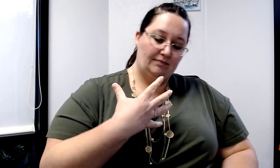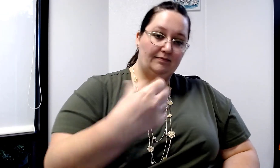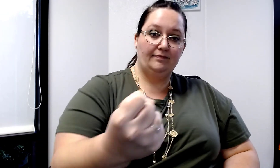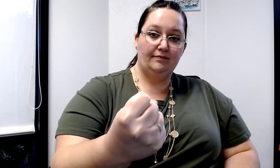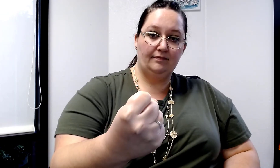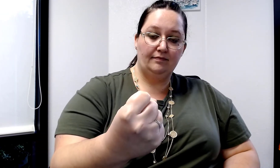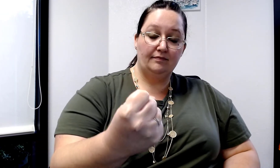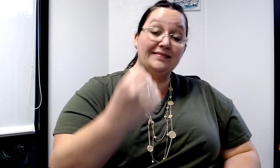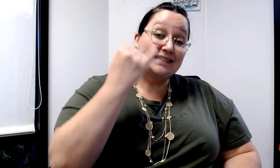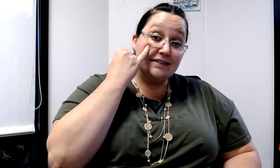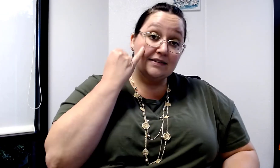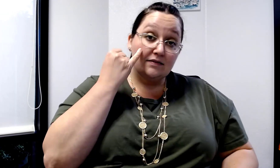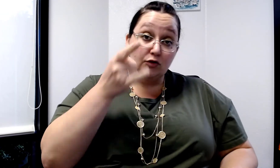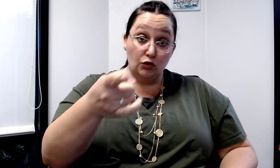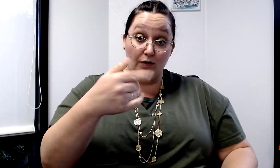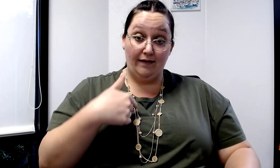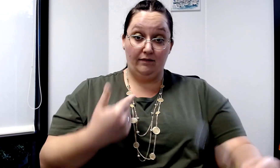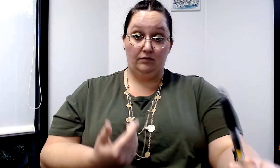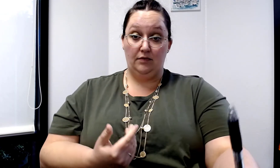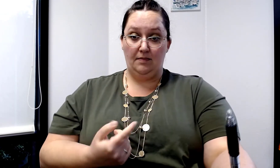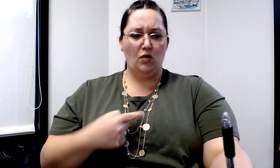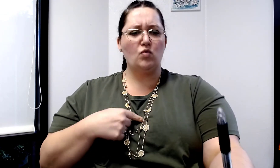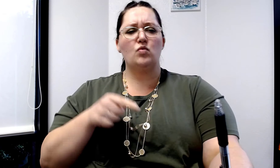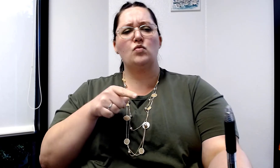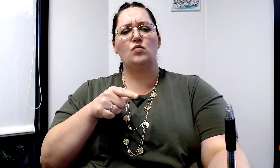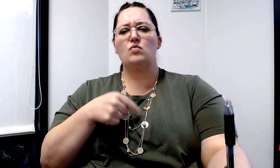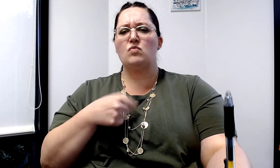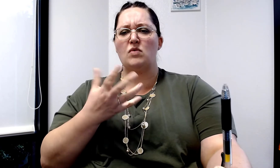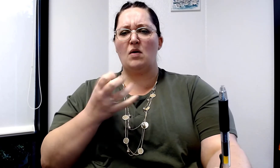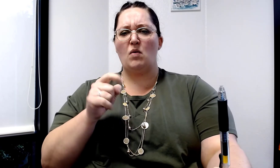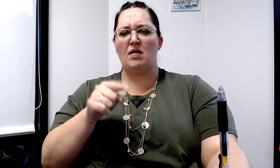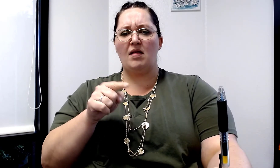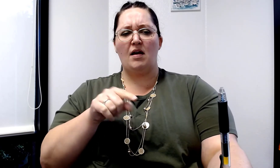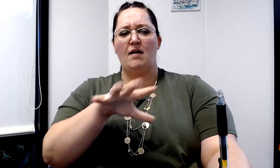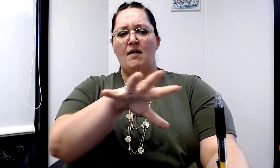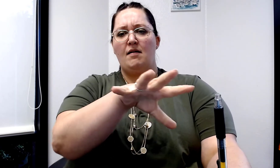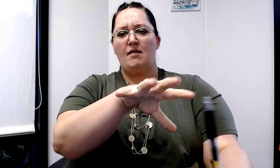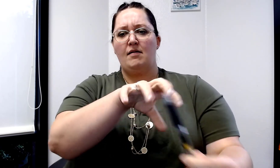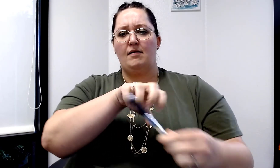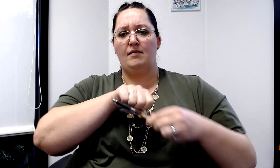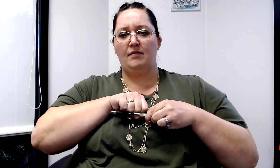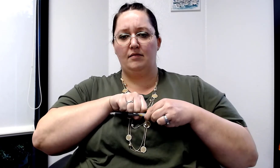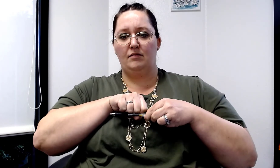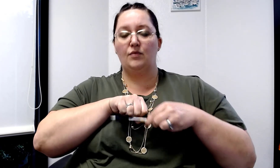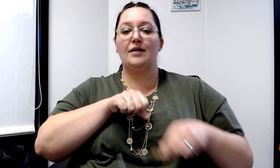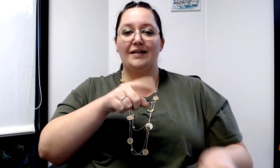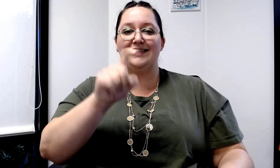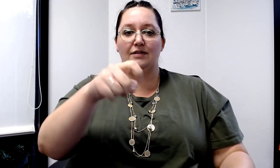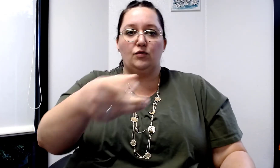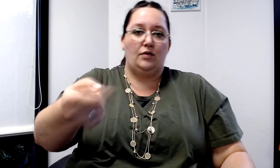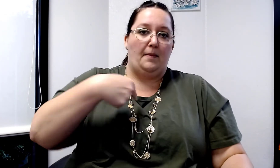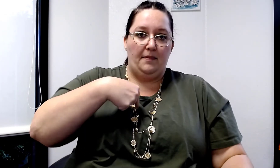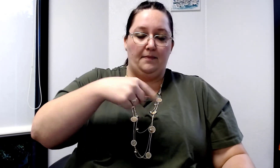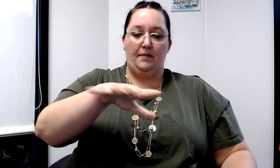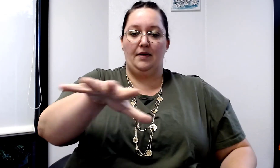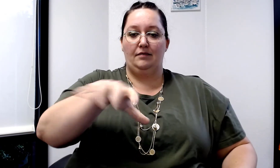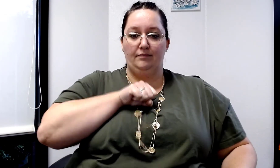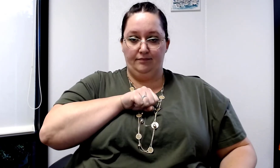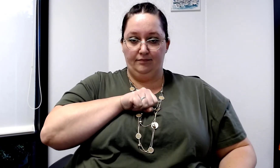pen, you are taking from me. Okay? I'm like, hey, no, I want my pen. So I'm bringing the pen to me. I